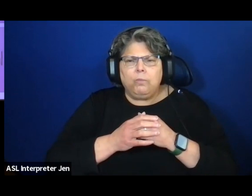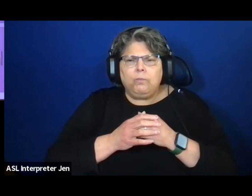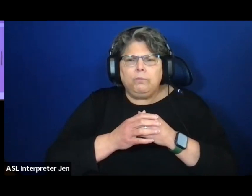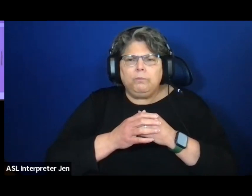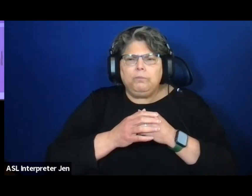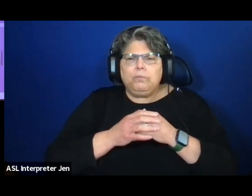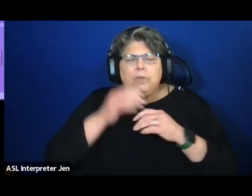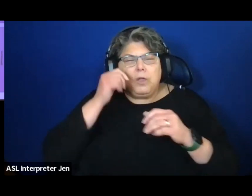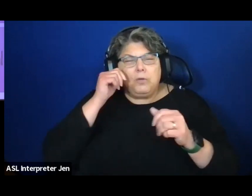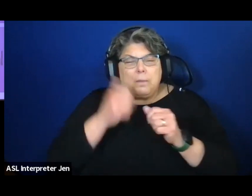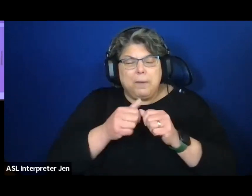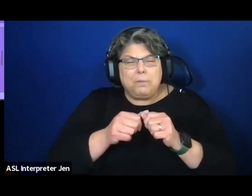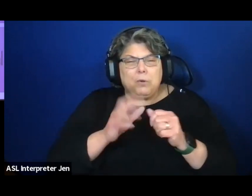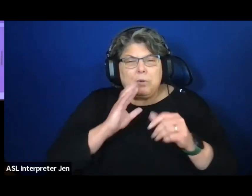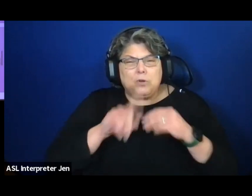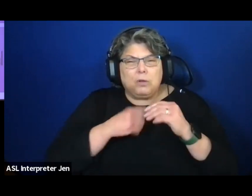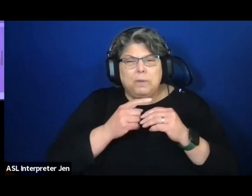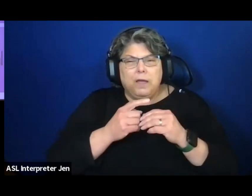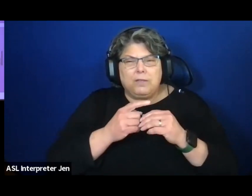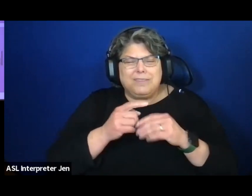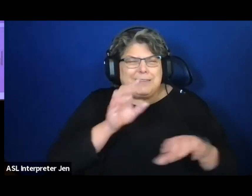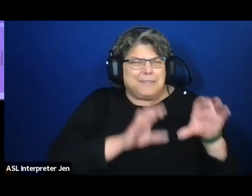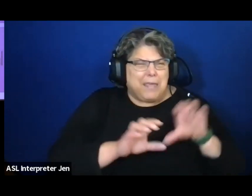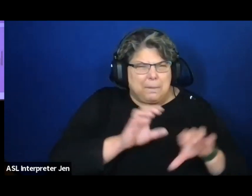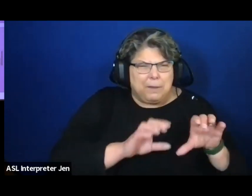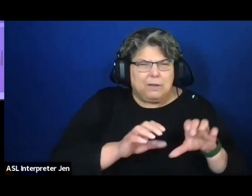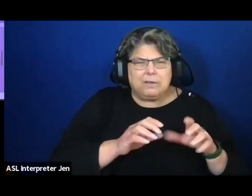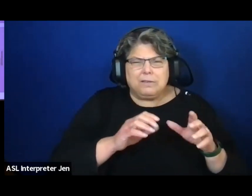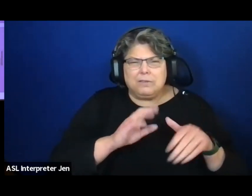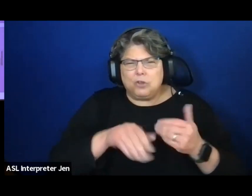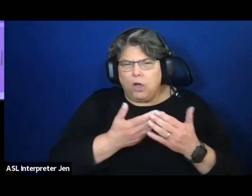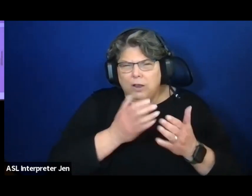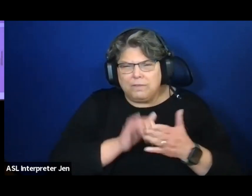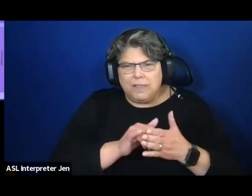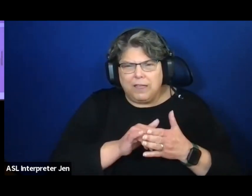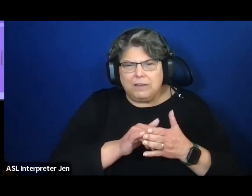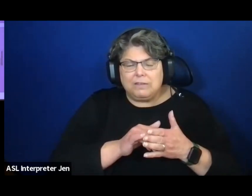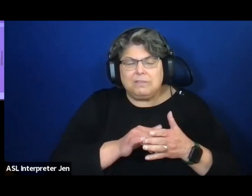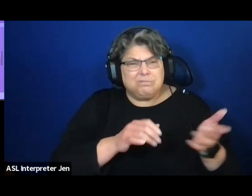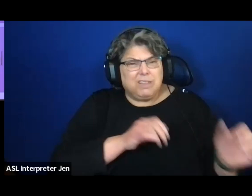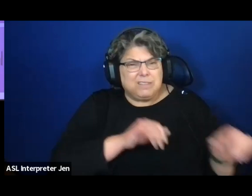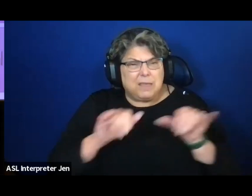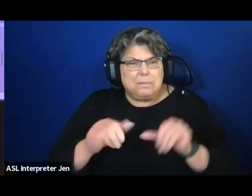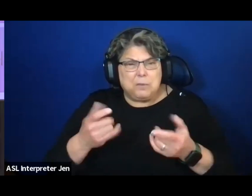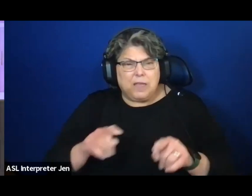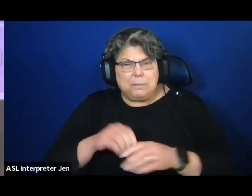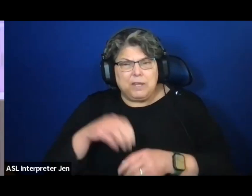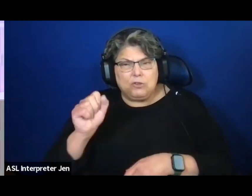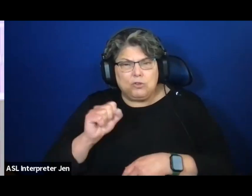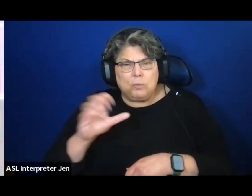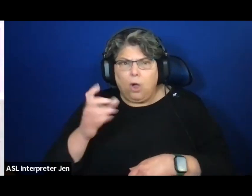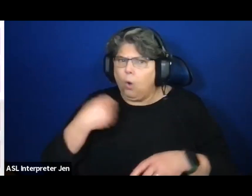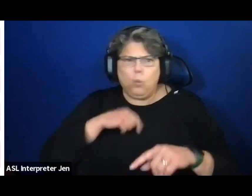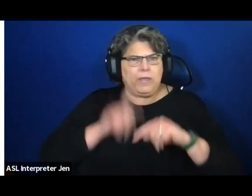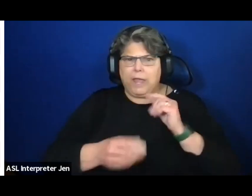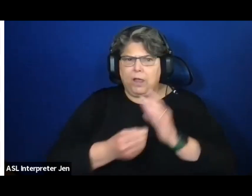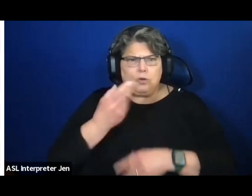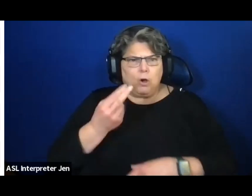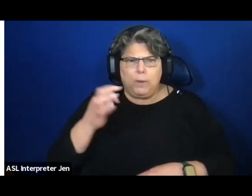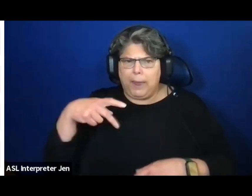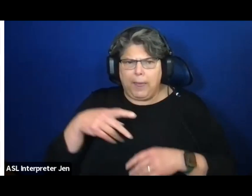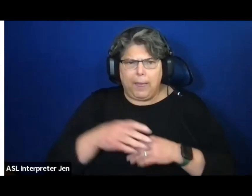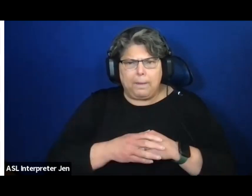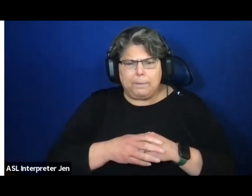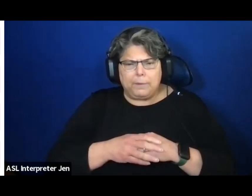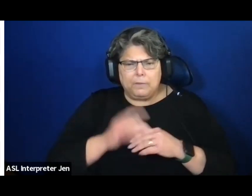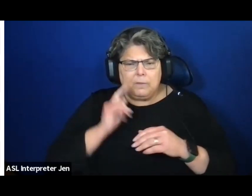So you remember the scales we talked about when we were scaring people about this, devil's harvest, all that stuff? It was happening in Sonoma County. Oh, we can't grow hemp around here. It will taint our